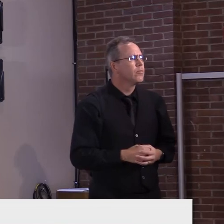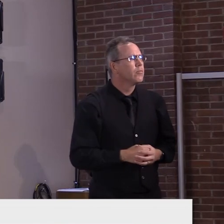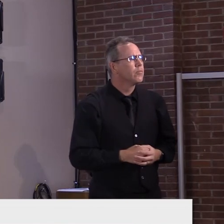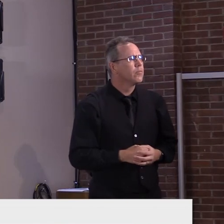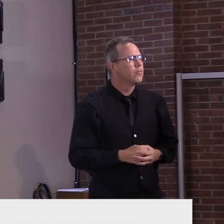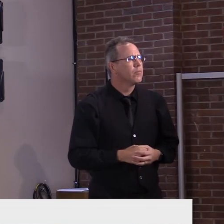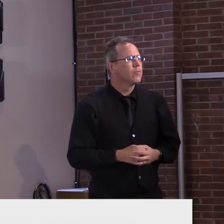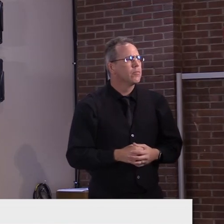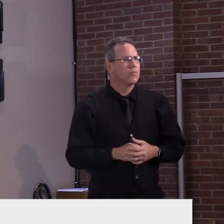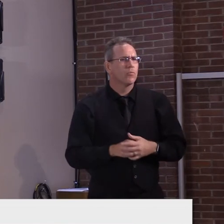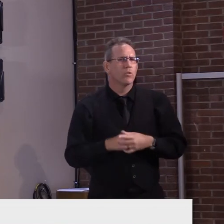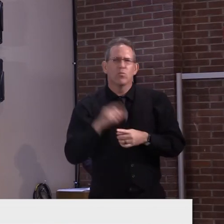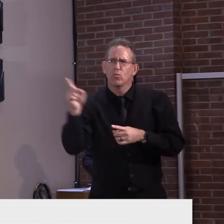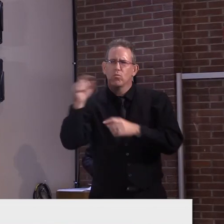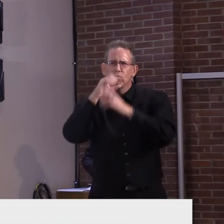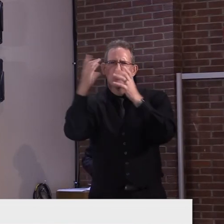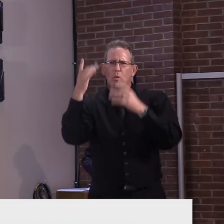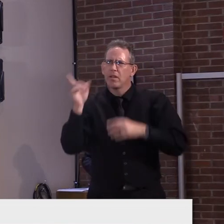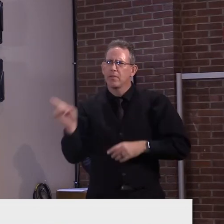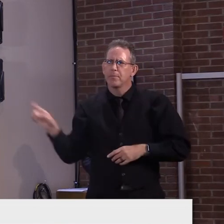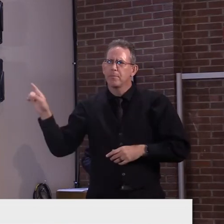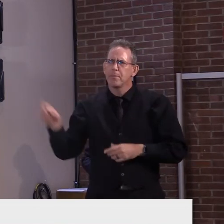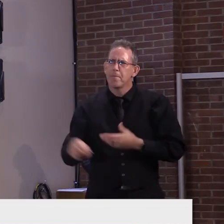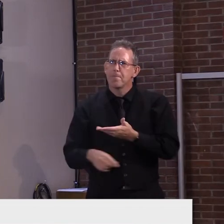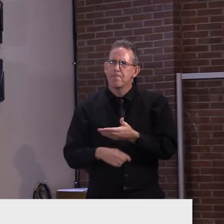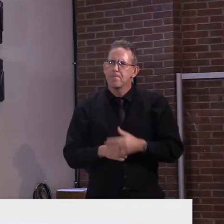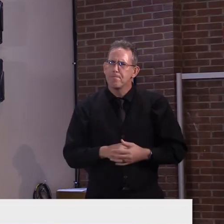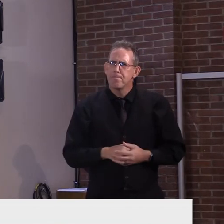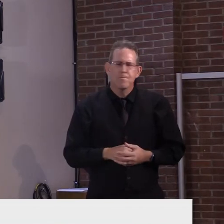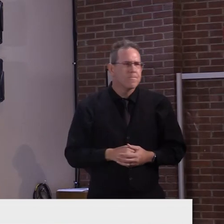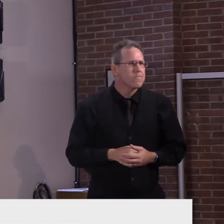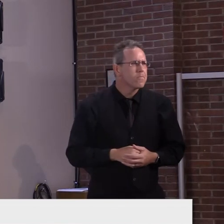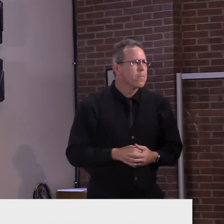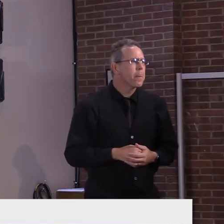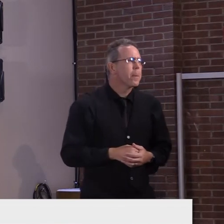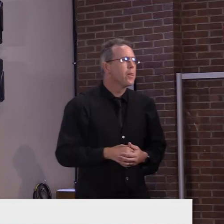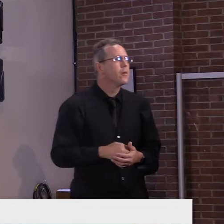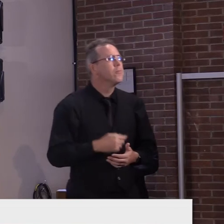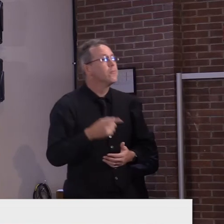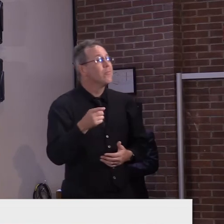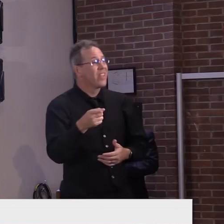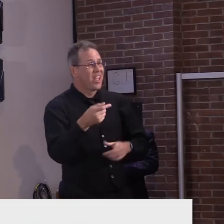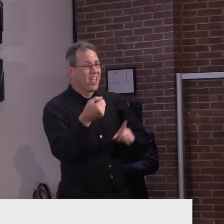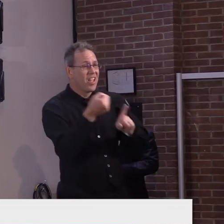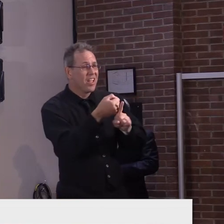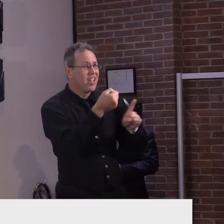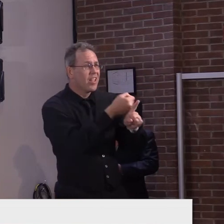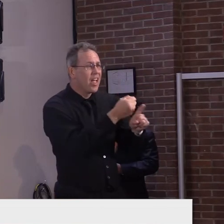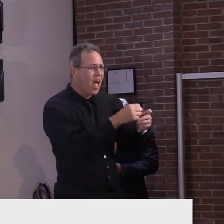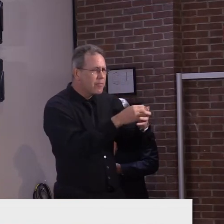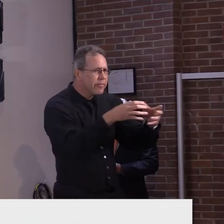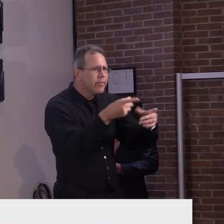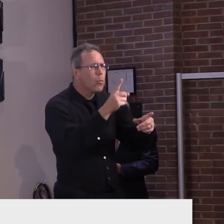hypothesis? That several of the outbreaks that we noticed in the county are driving that entire growth of cases.